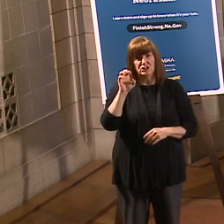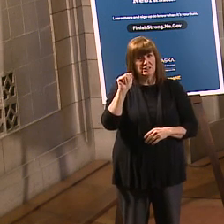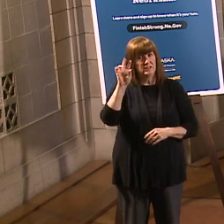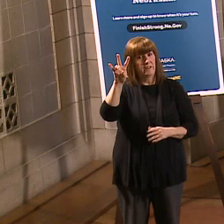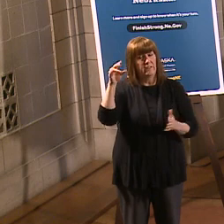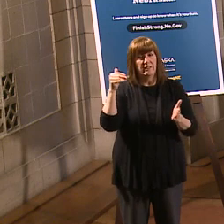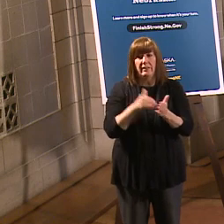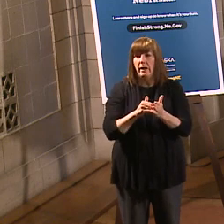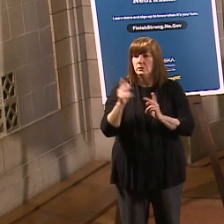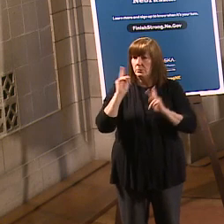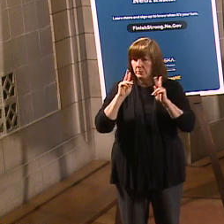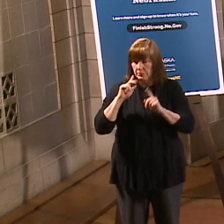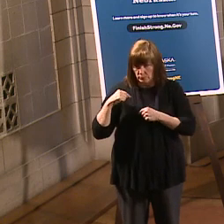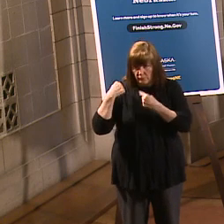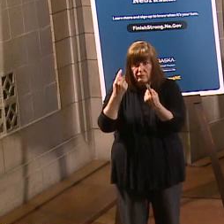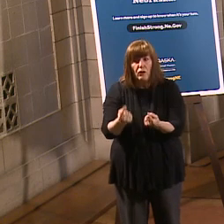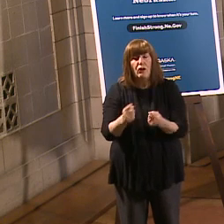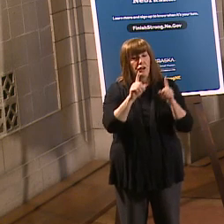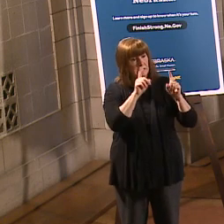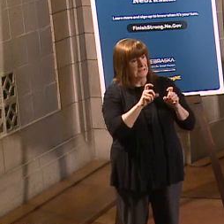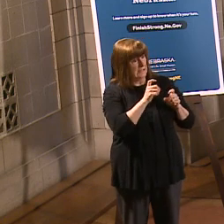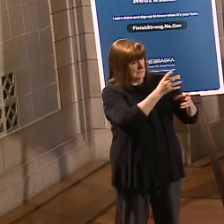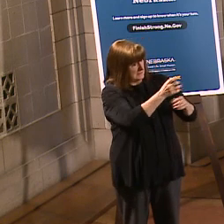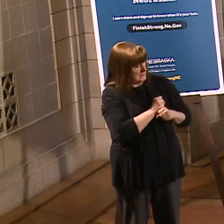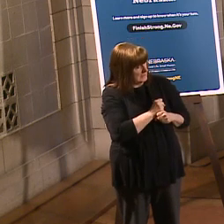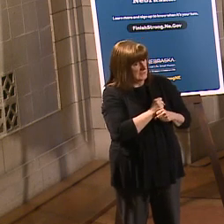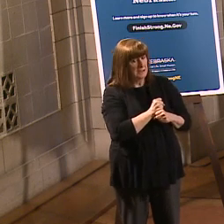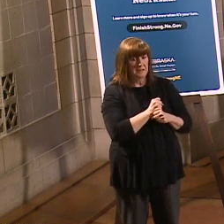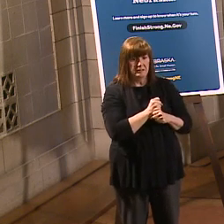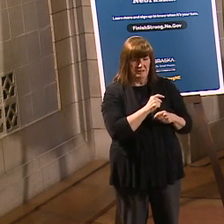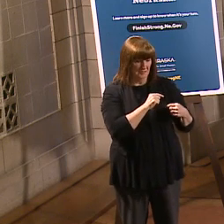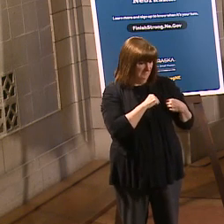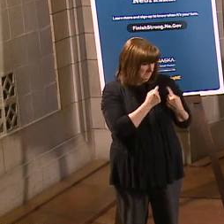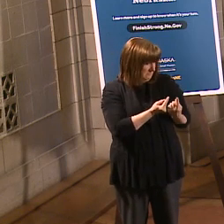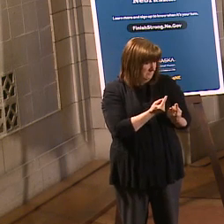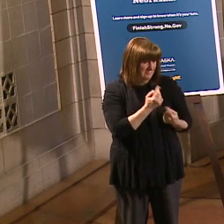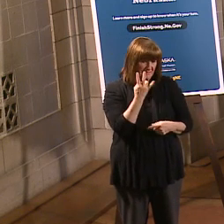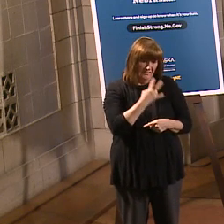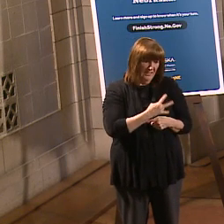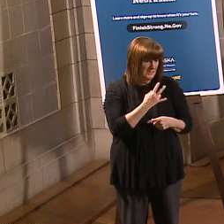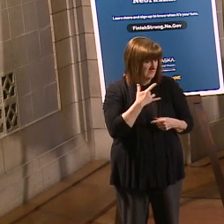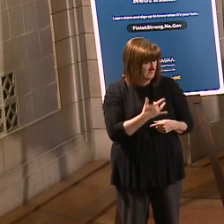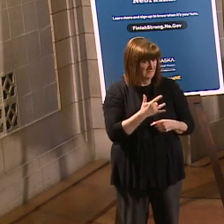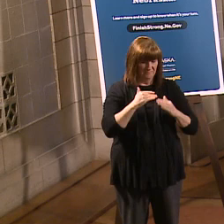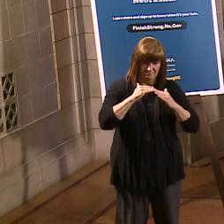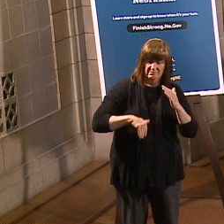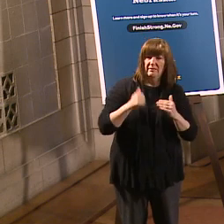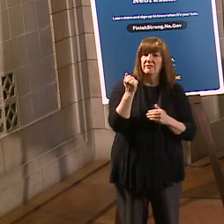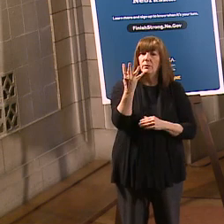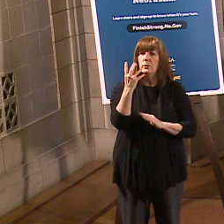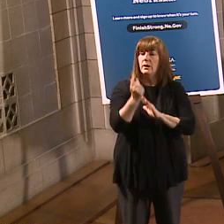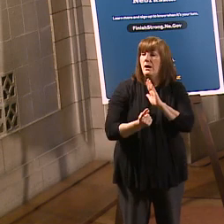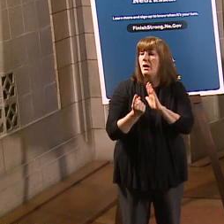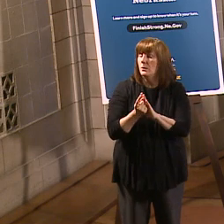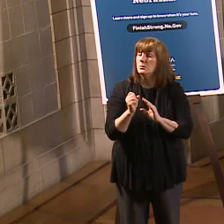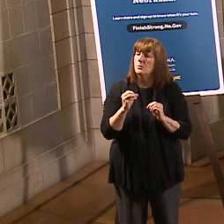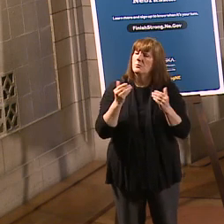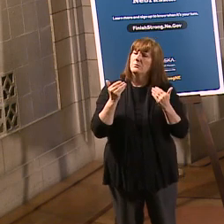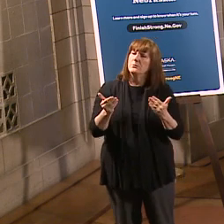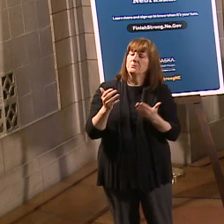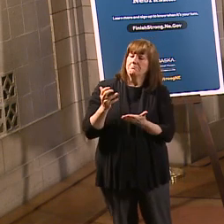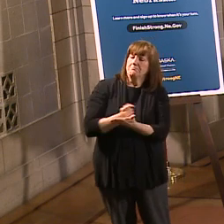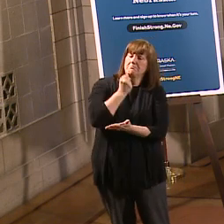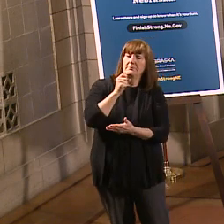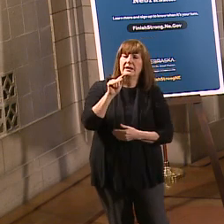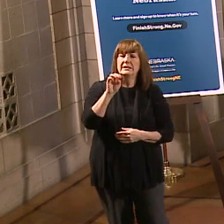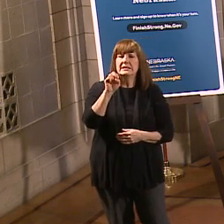716,000 people. We're getting those test results back. In the last 7 days, it's averaged less than 14 hours. So please take advantage of Test